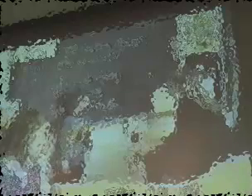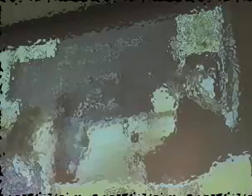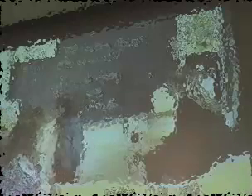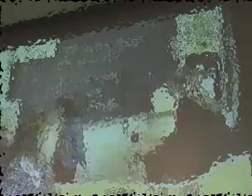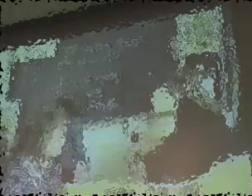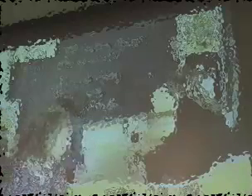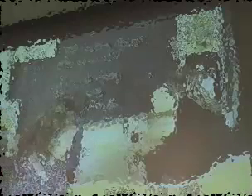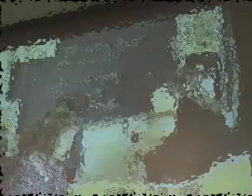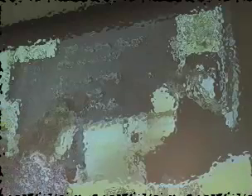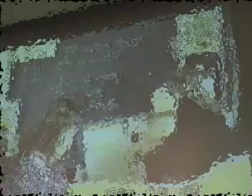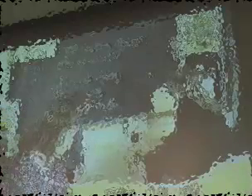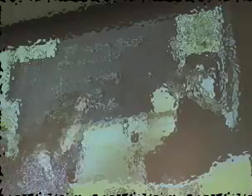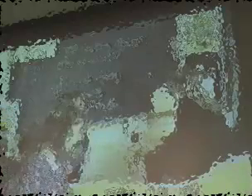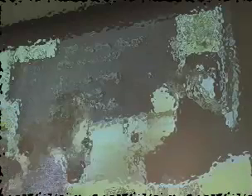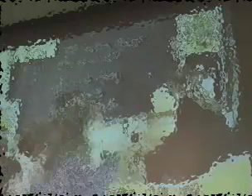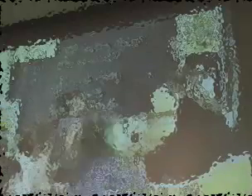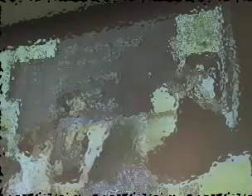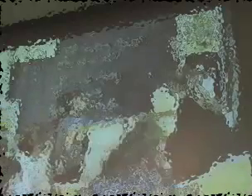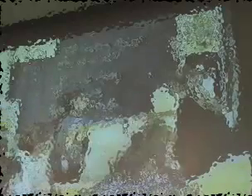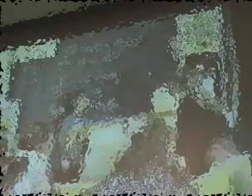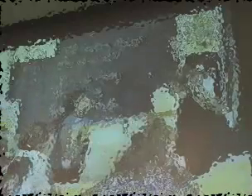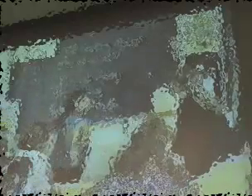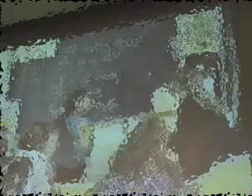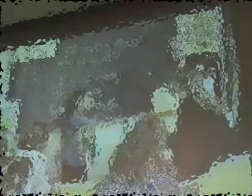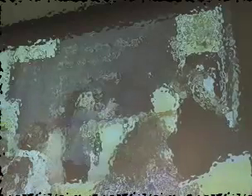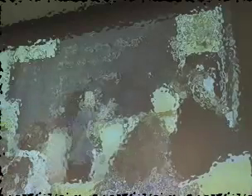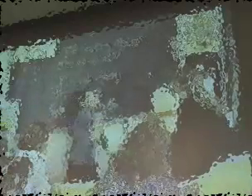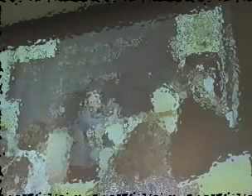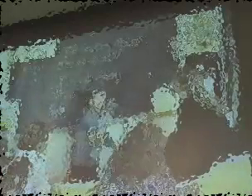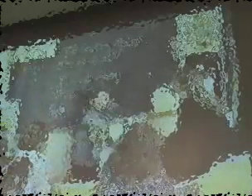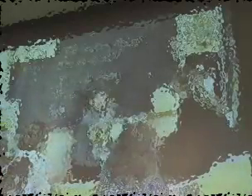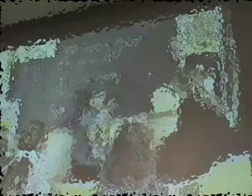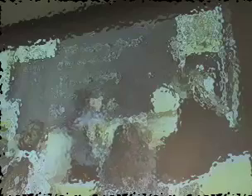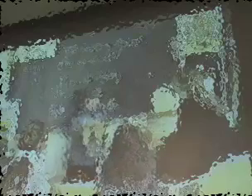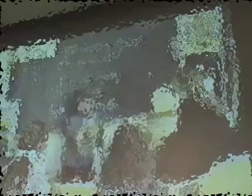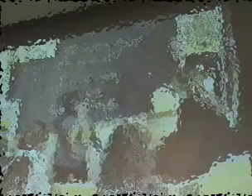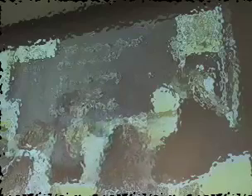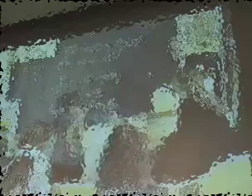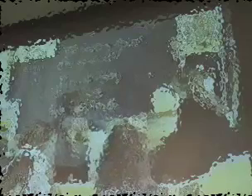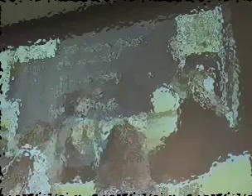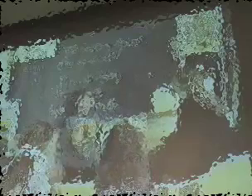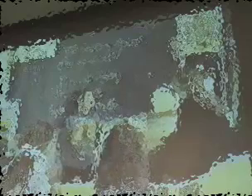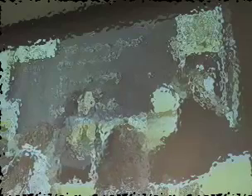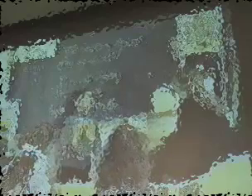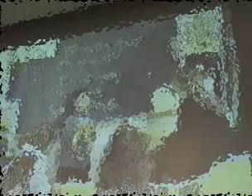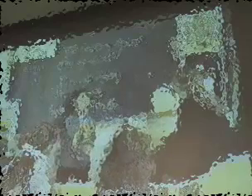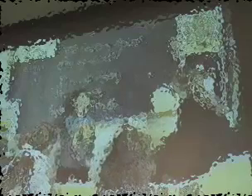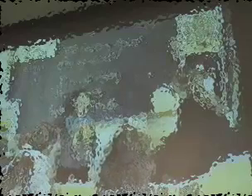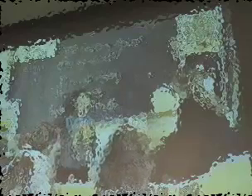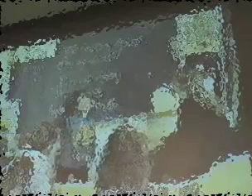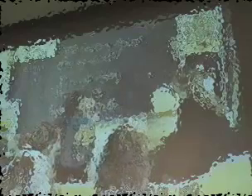seat. Okay. All right. Hey, don't tell me I got this. Okay. It's